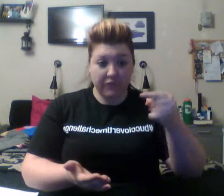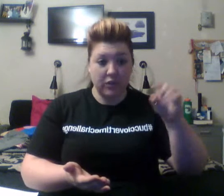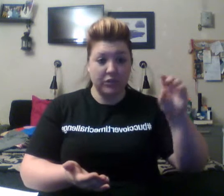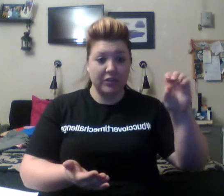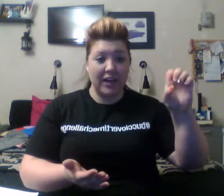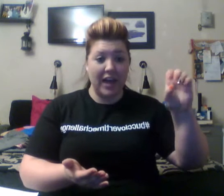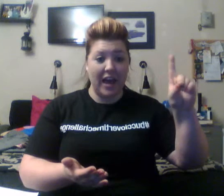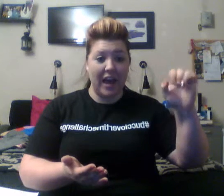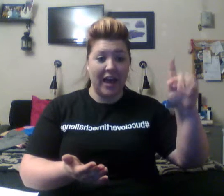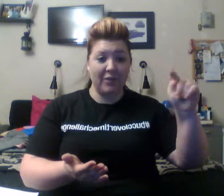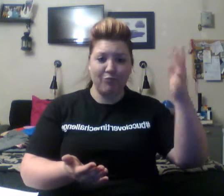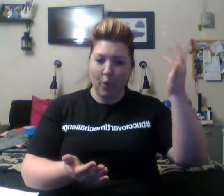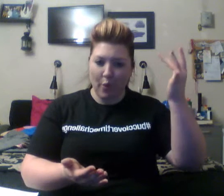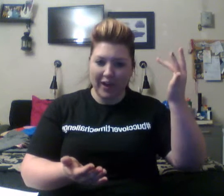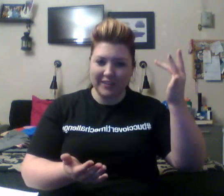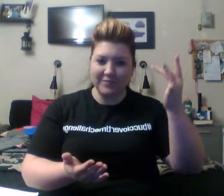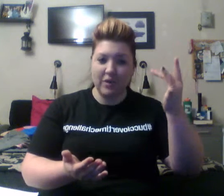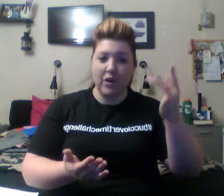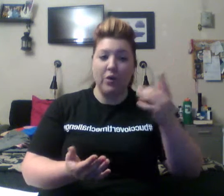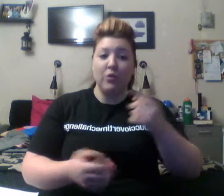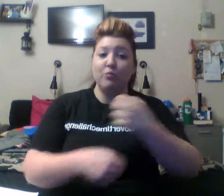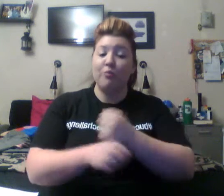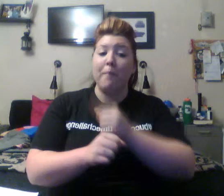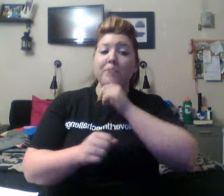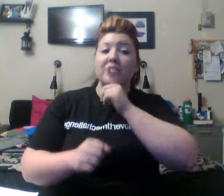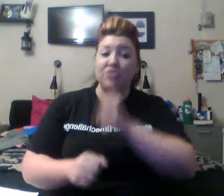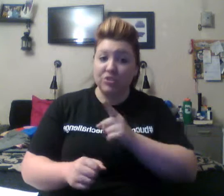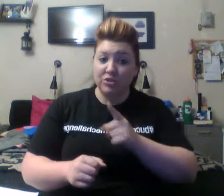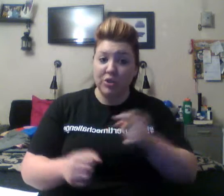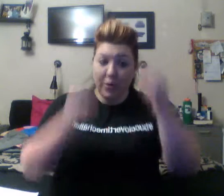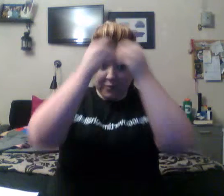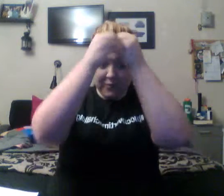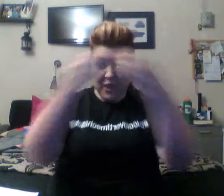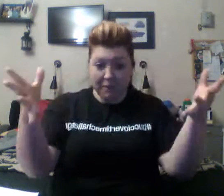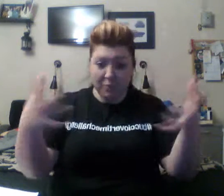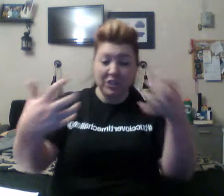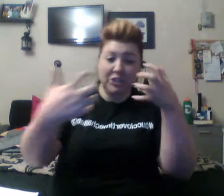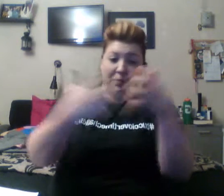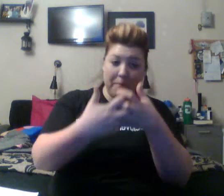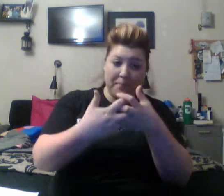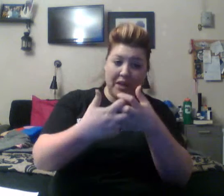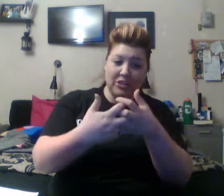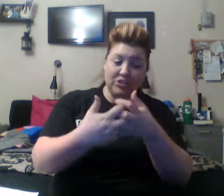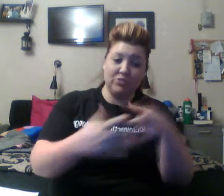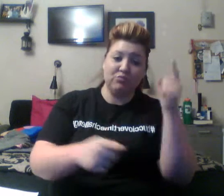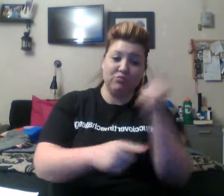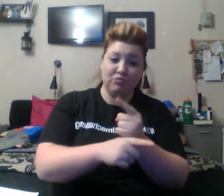to ensure that the information you've inputted actually matches what is supposed to be there so that you haven't done something